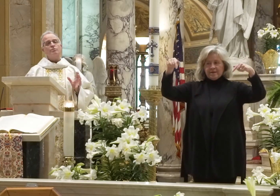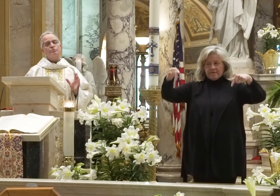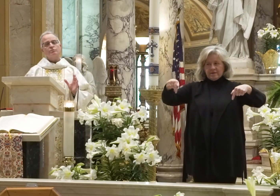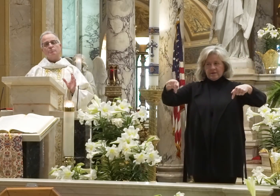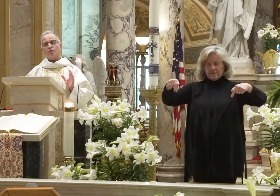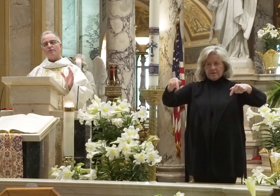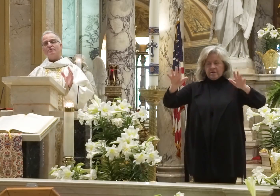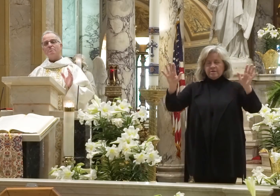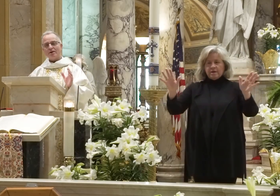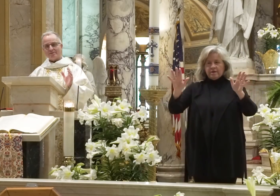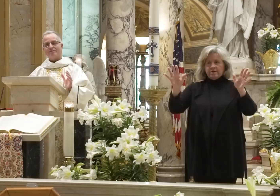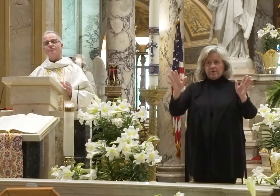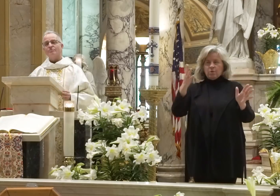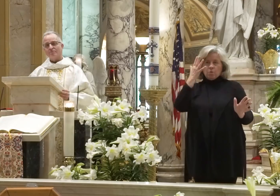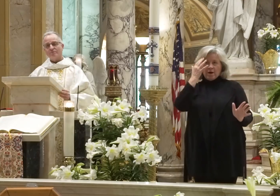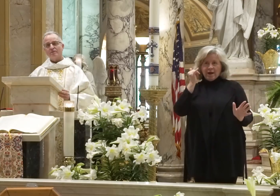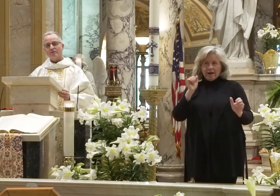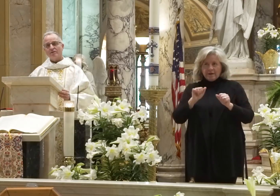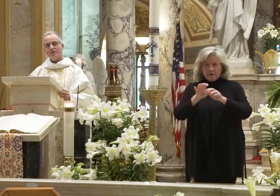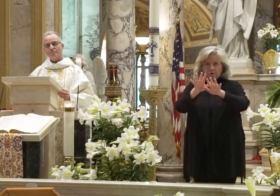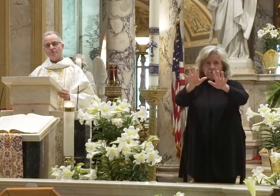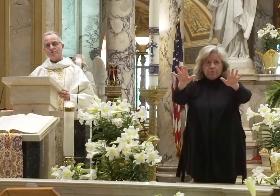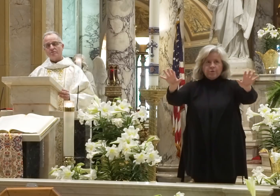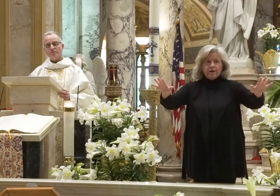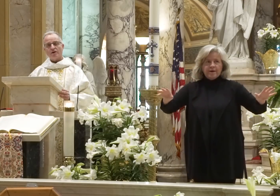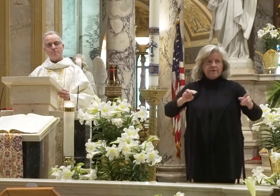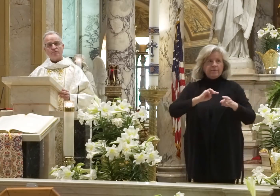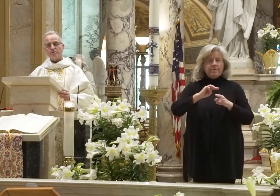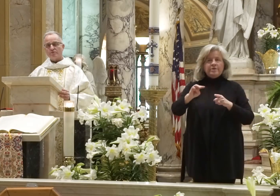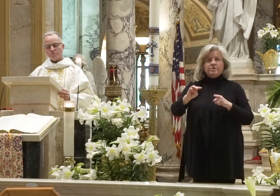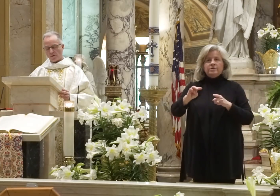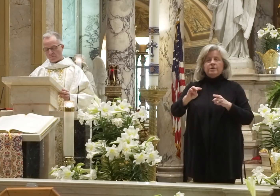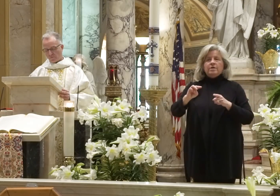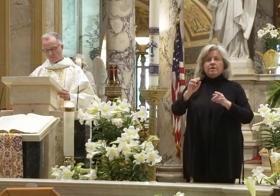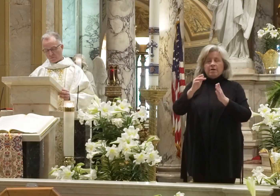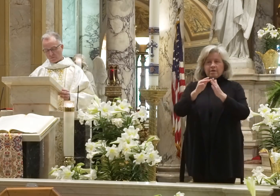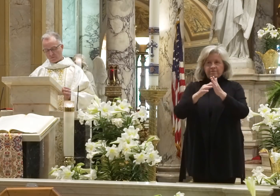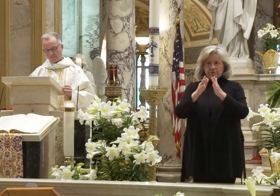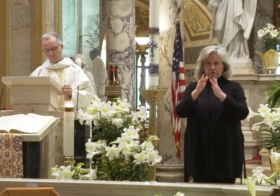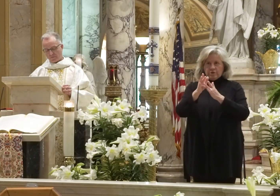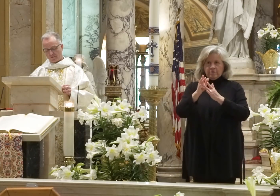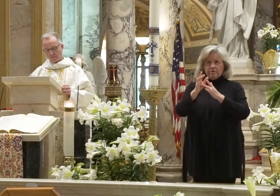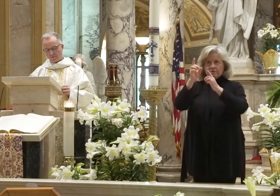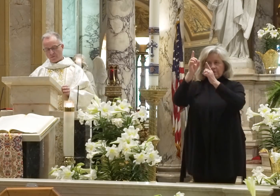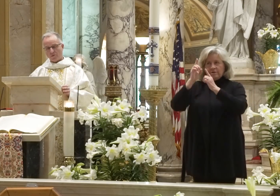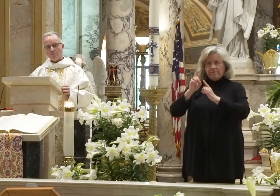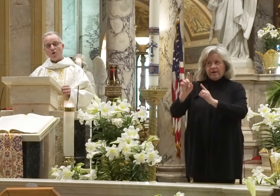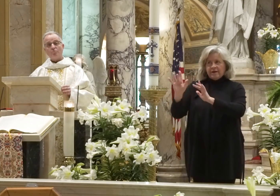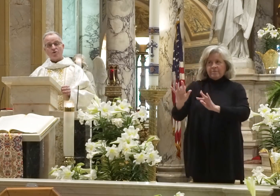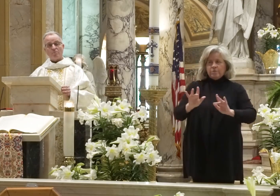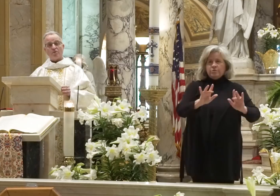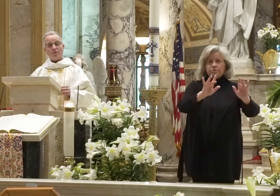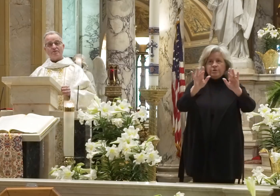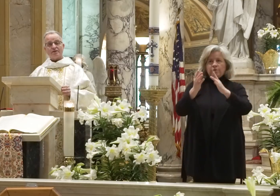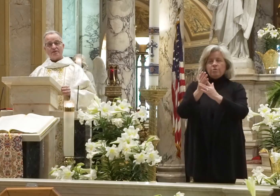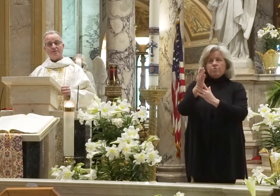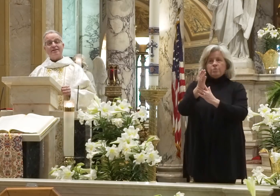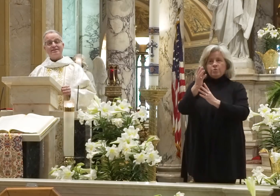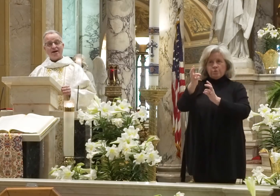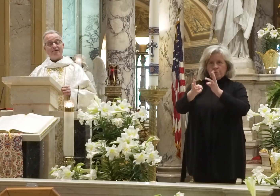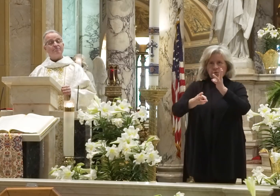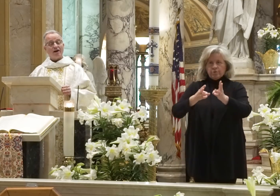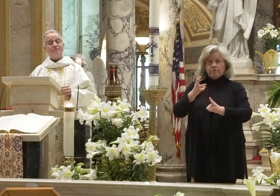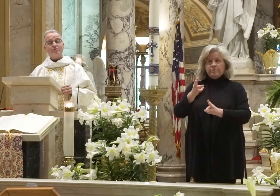in order to spread the message of Jesus' divine mercy throughout the world. Pope John Paul